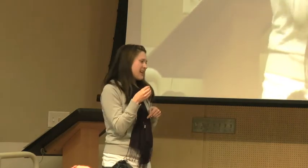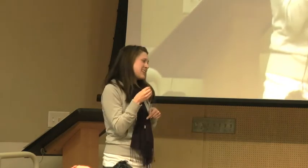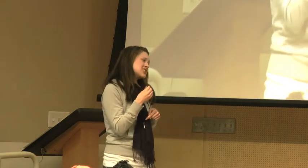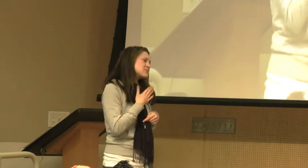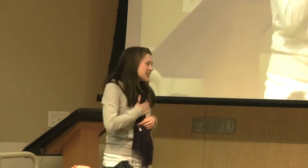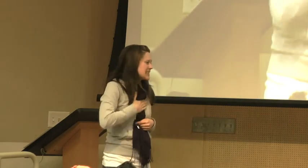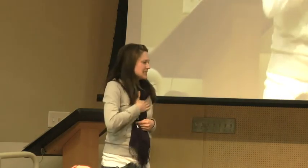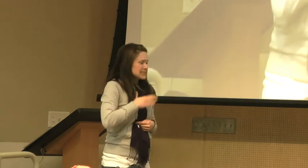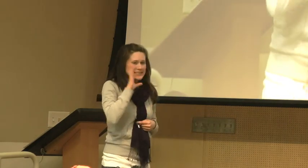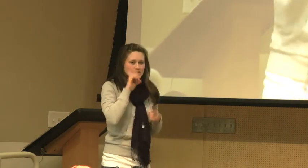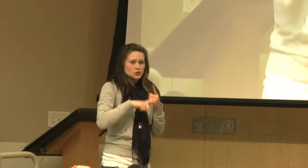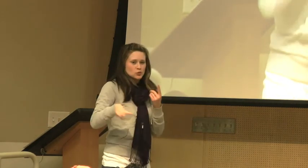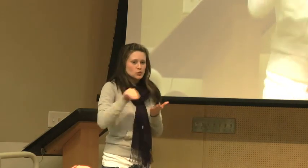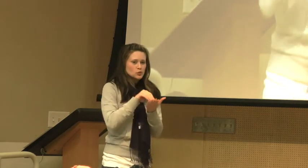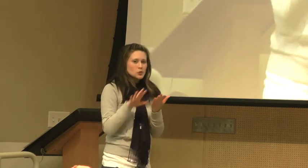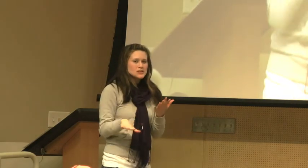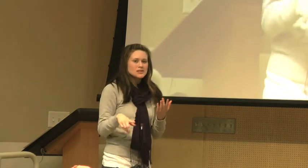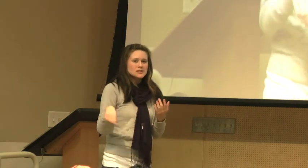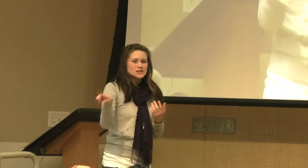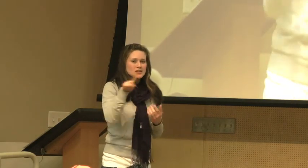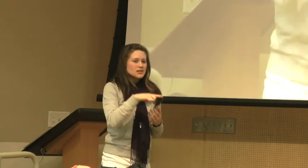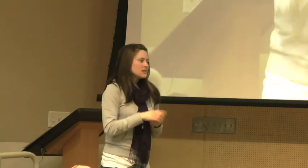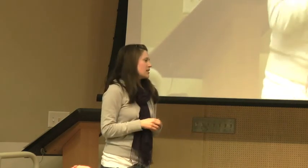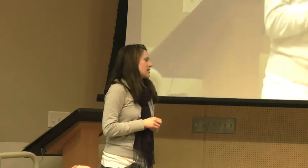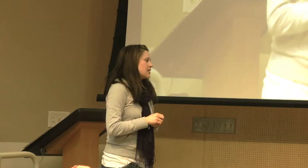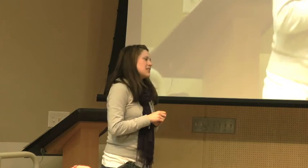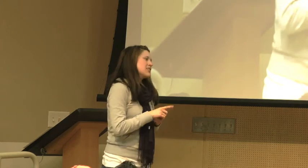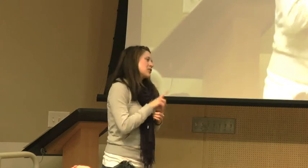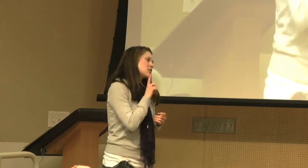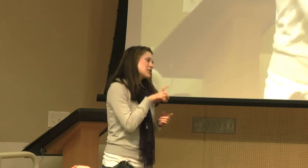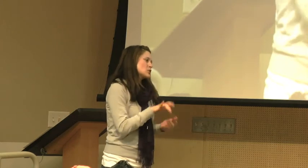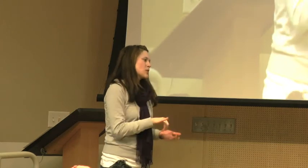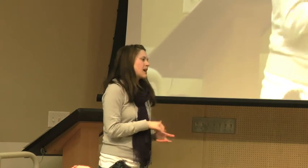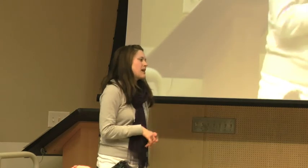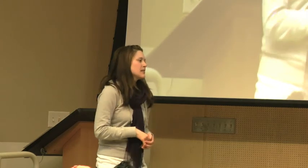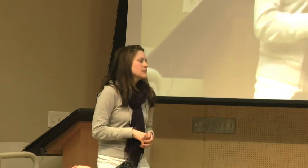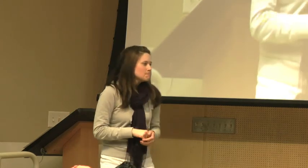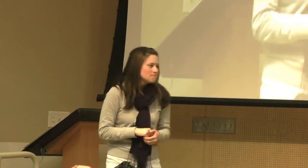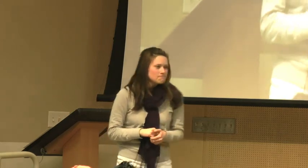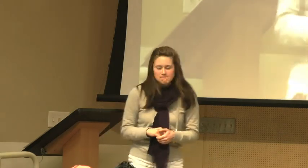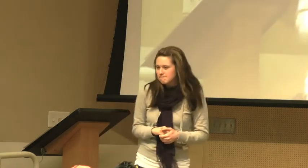Really back up, please, and consider the students really